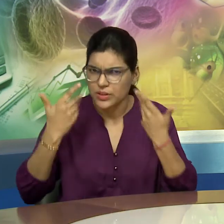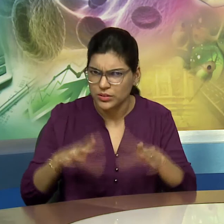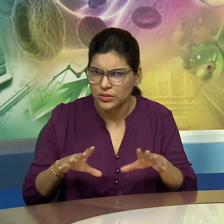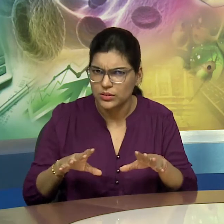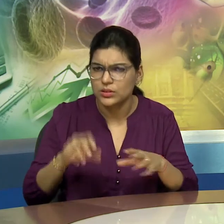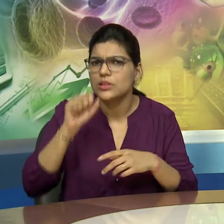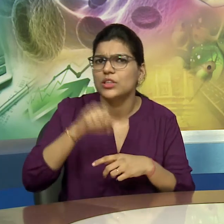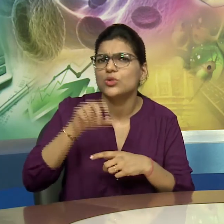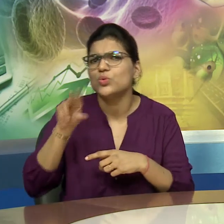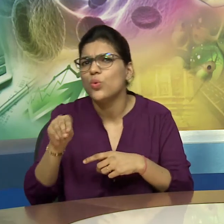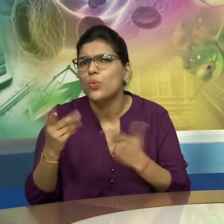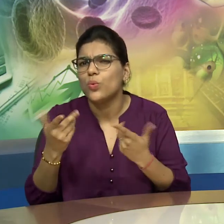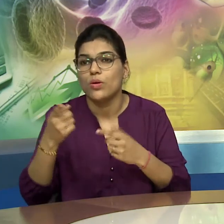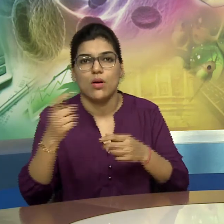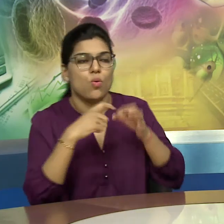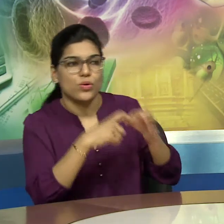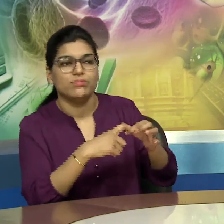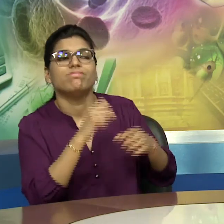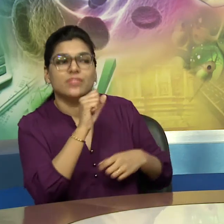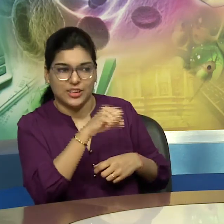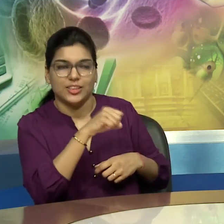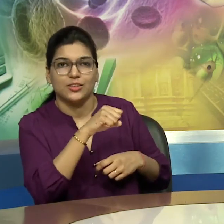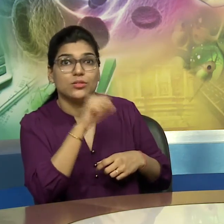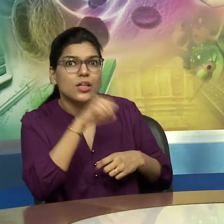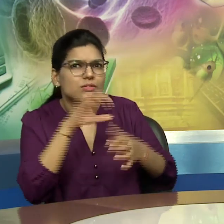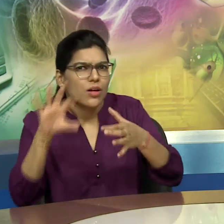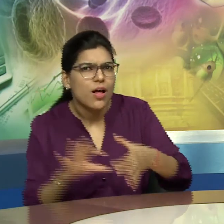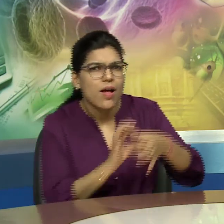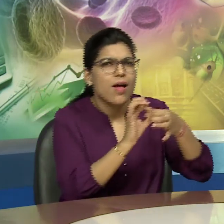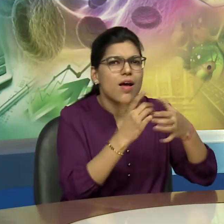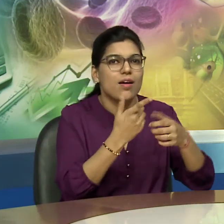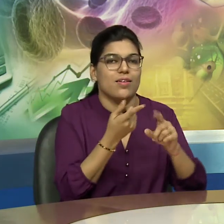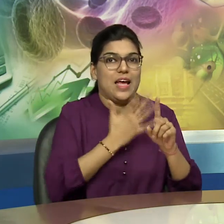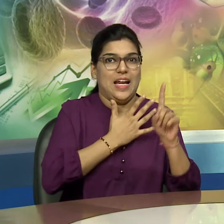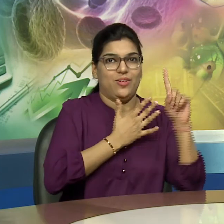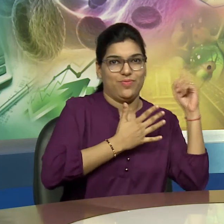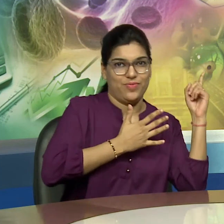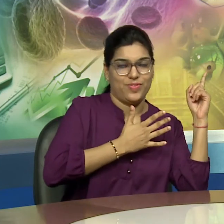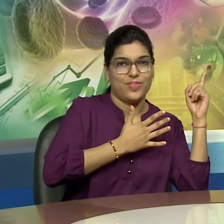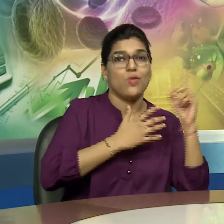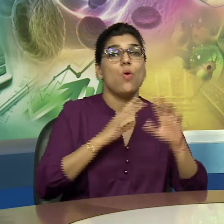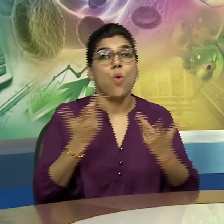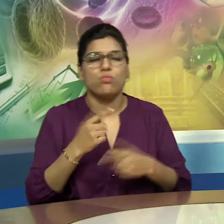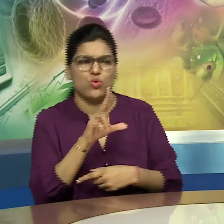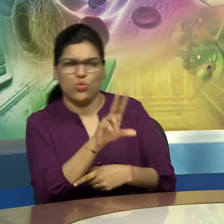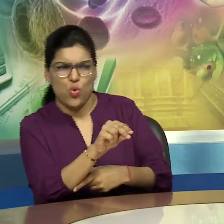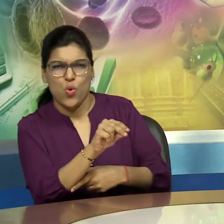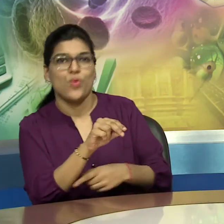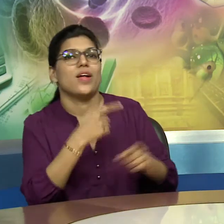action taking place or took place. In the third form, which is in the question statement,